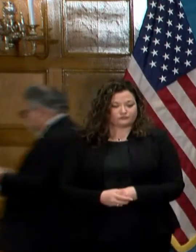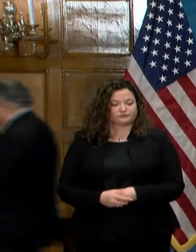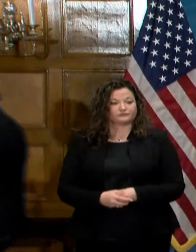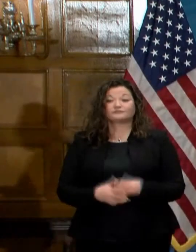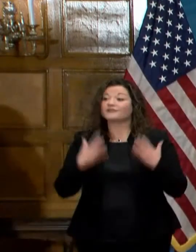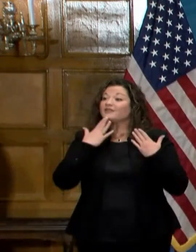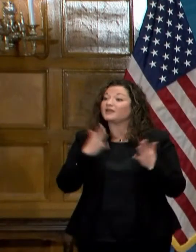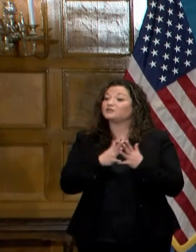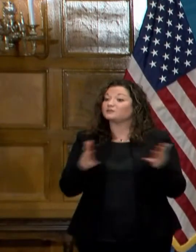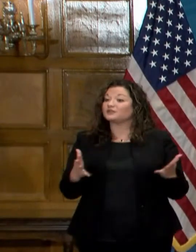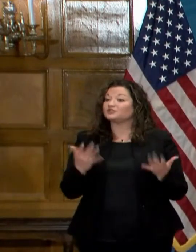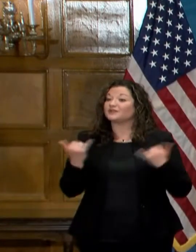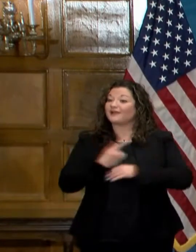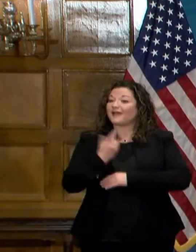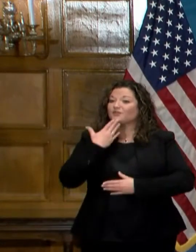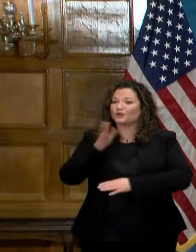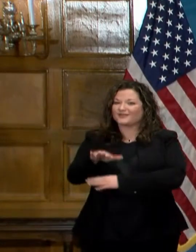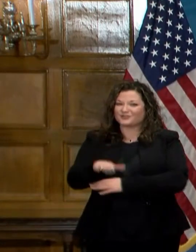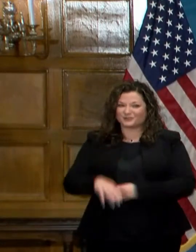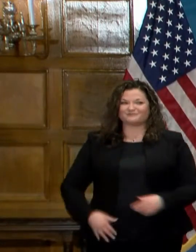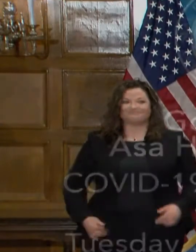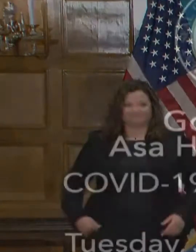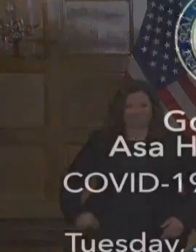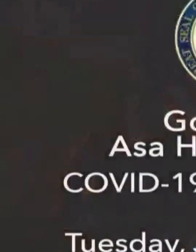Thank you all very much today. Have a good afternoon.